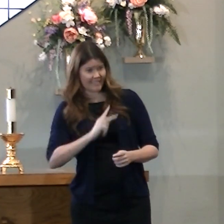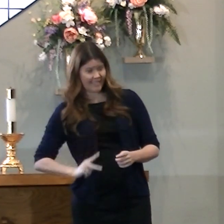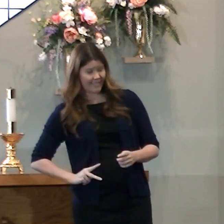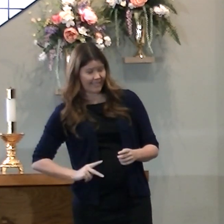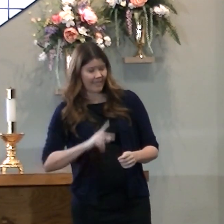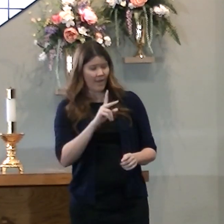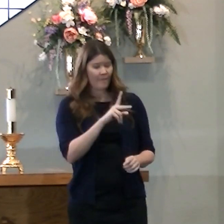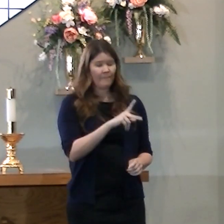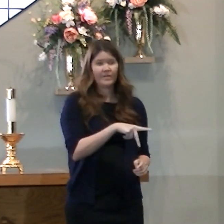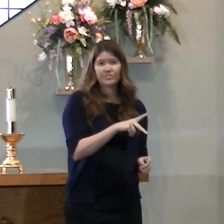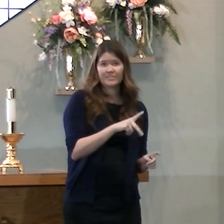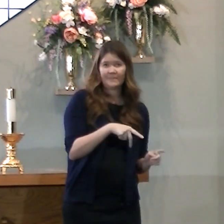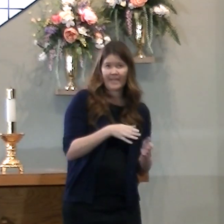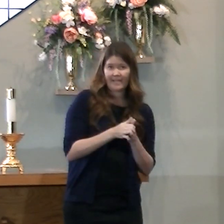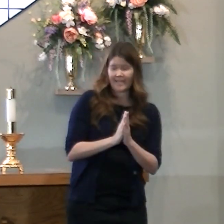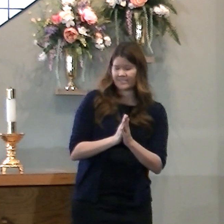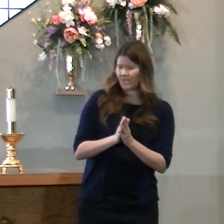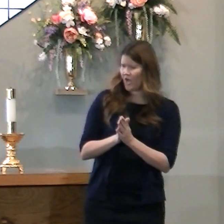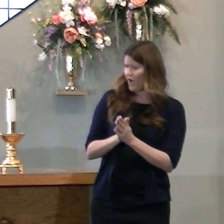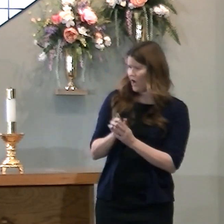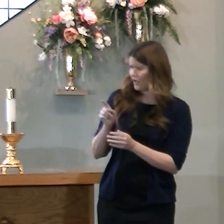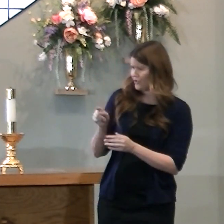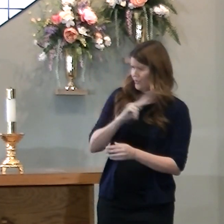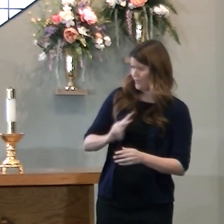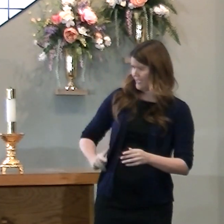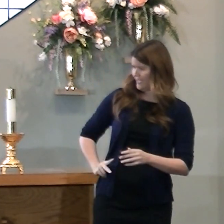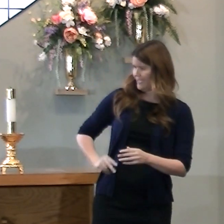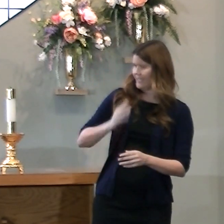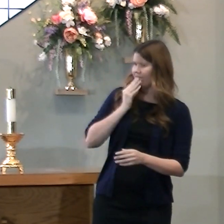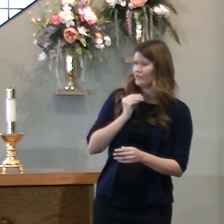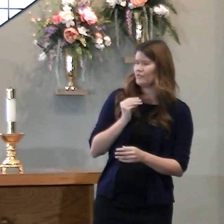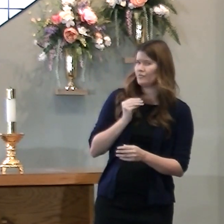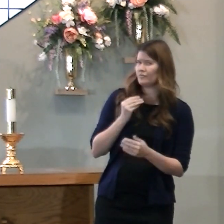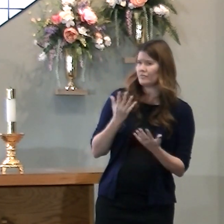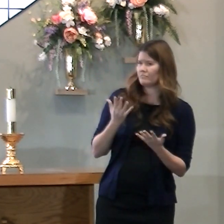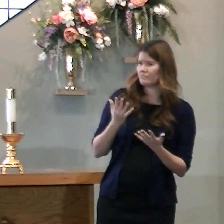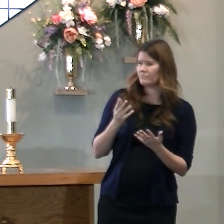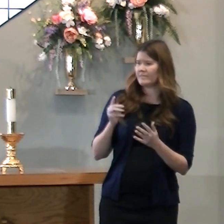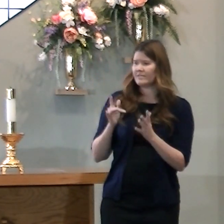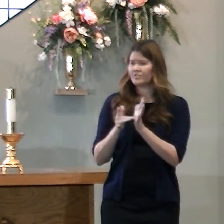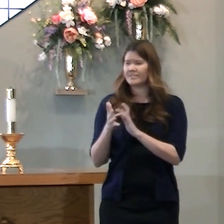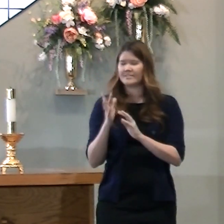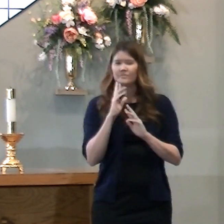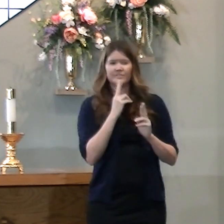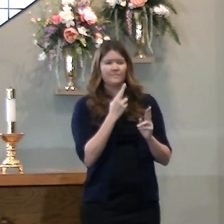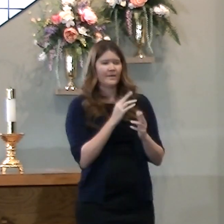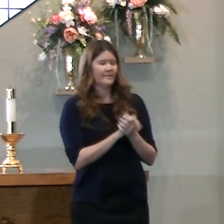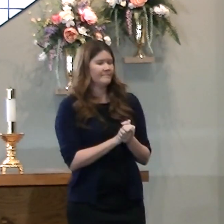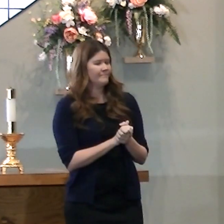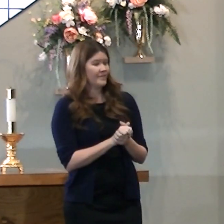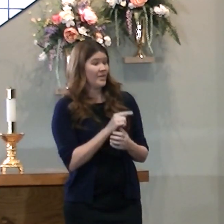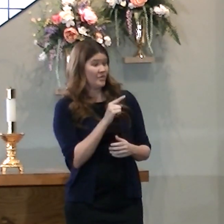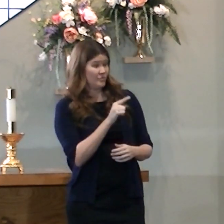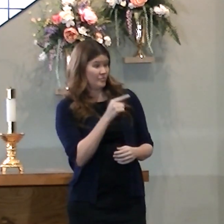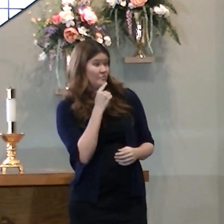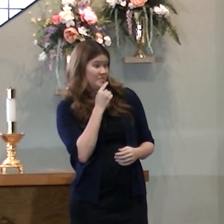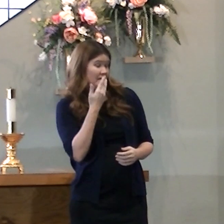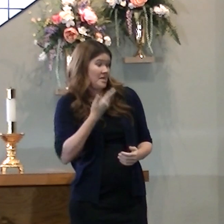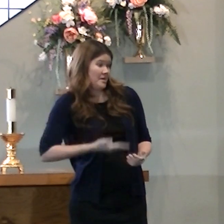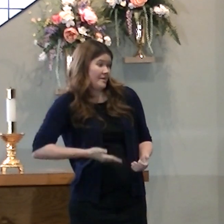Pilate asked him, "Are you the king of the Jews?" And he answered him, "You have said